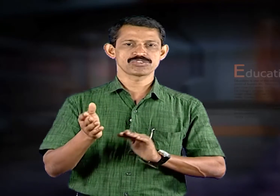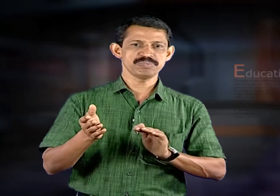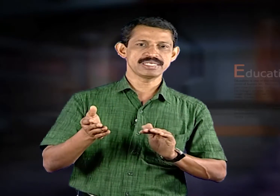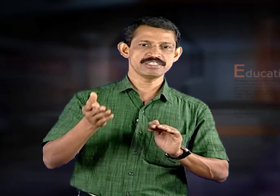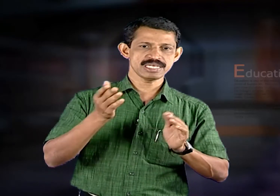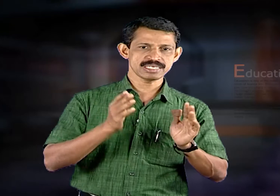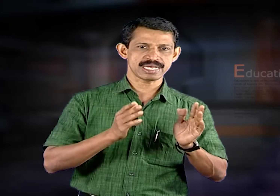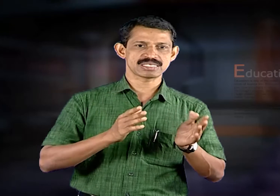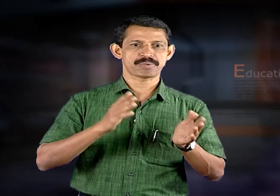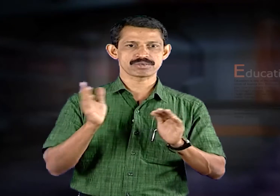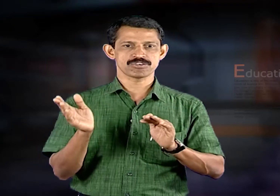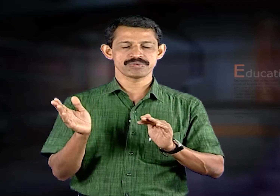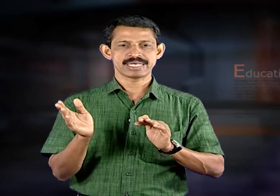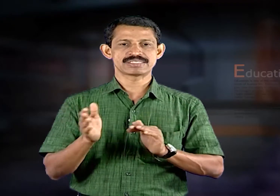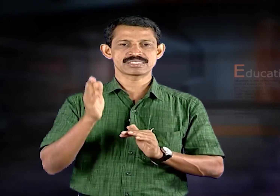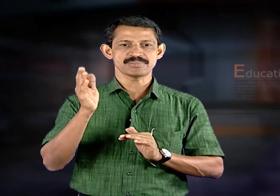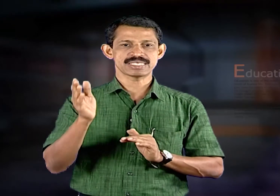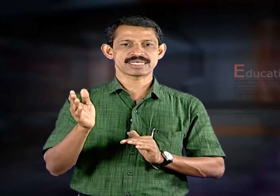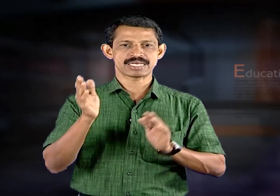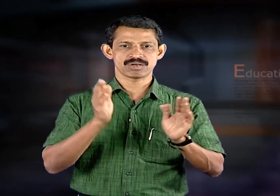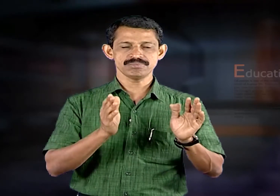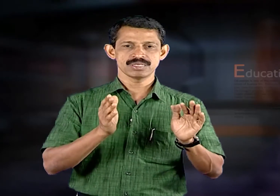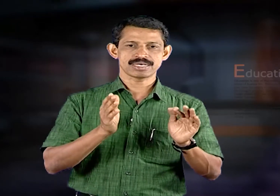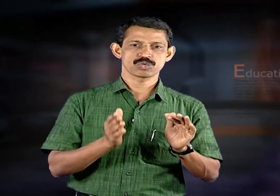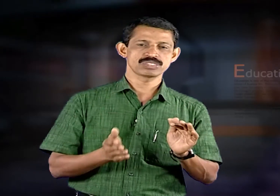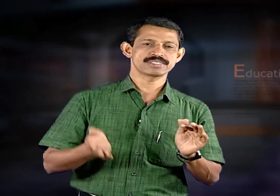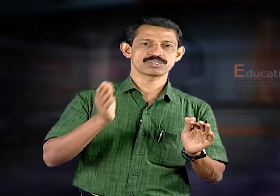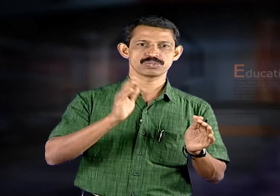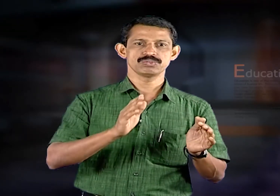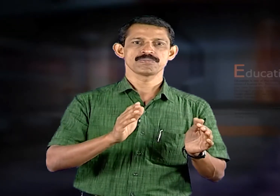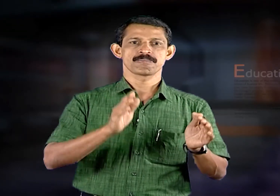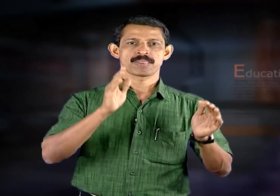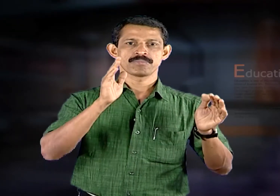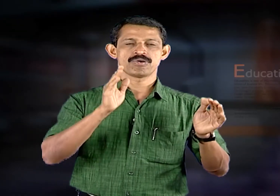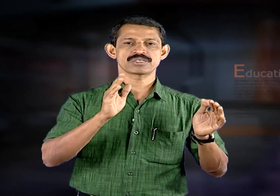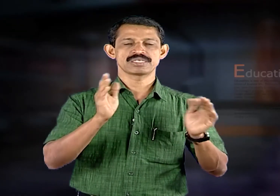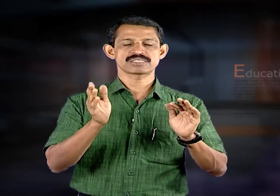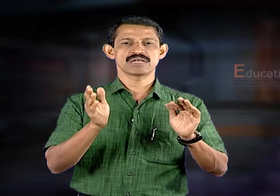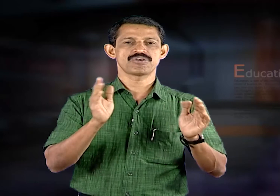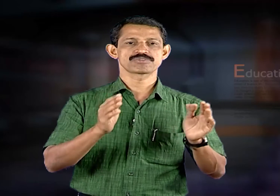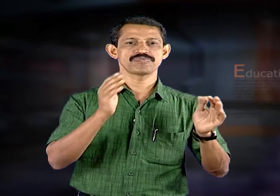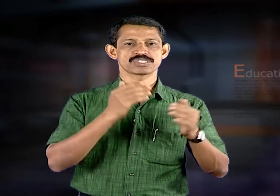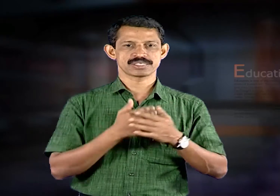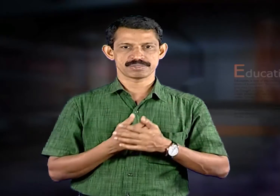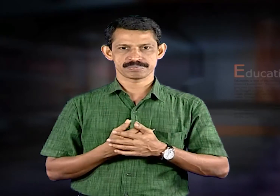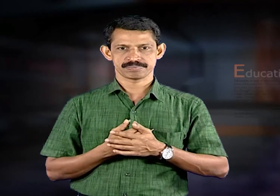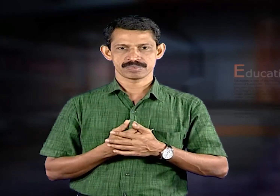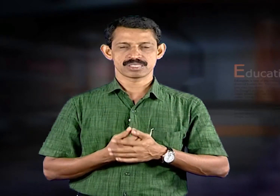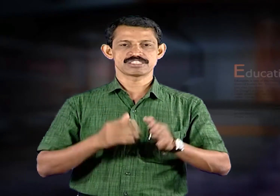be initiated as a part of a systematic curriculum associated to more traditional forms of education. The